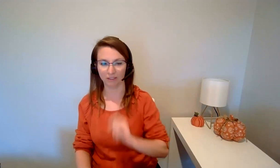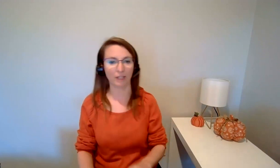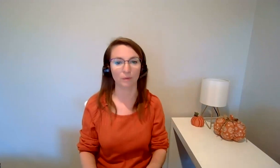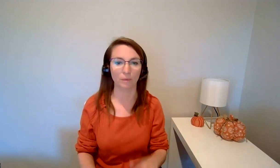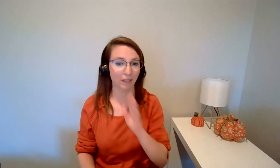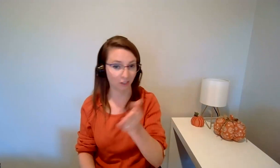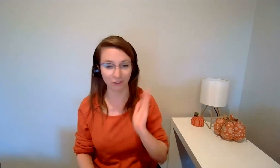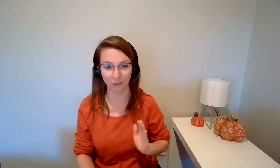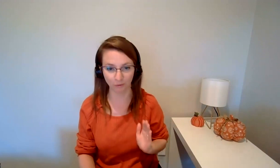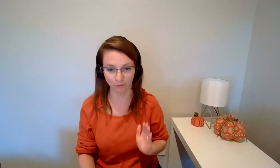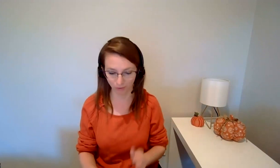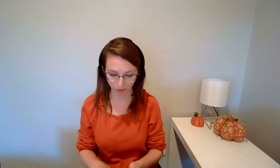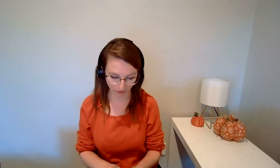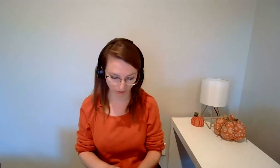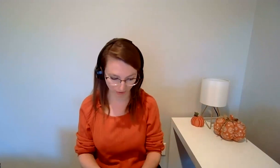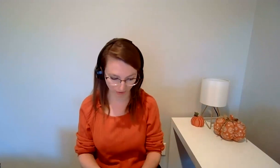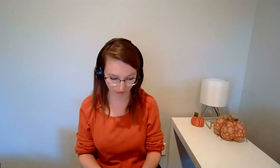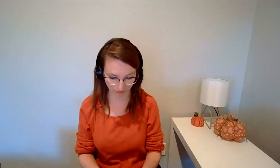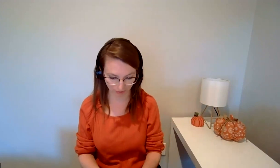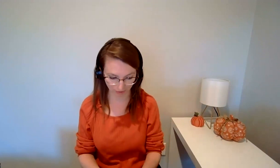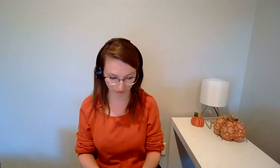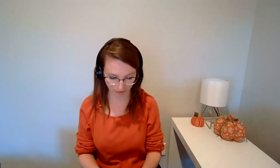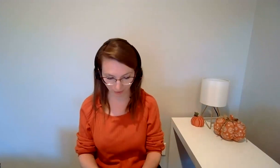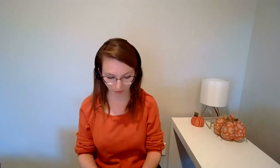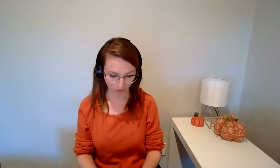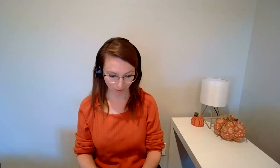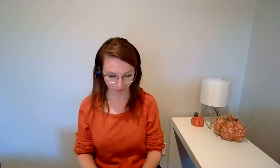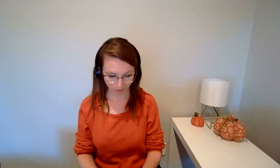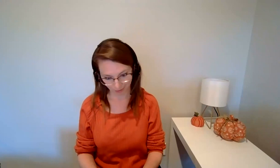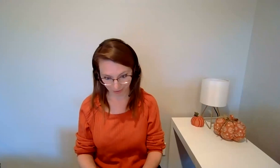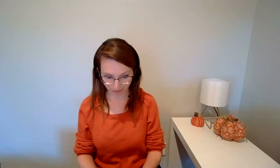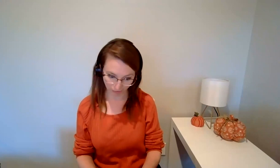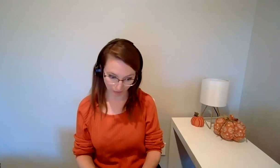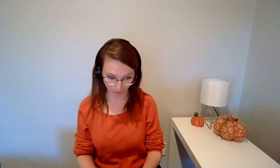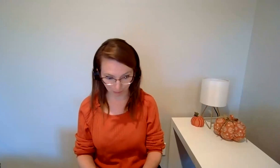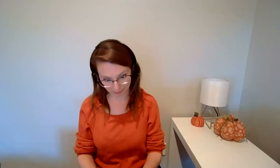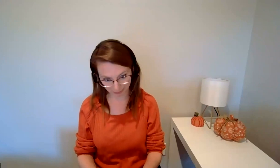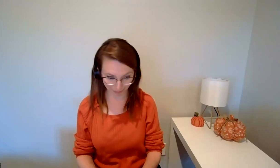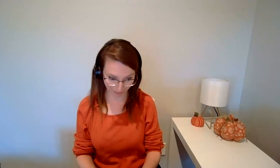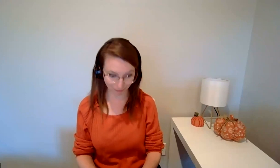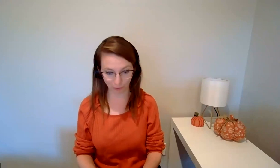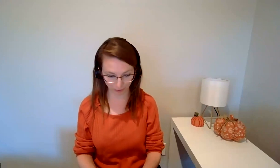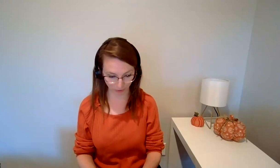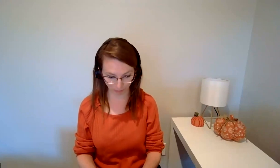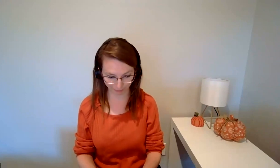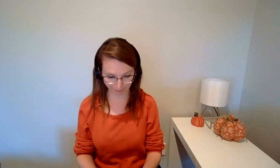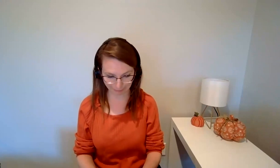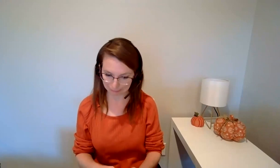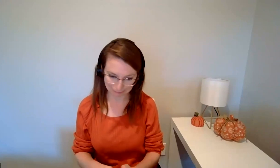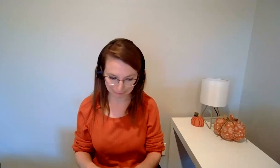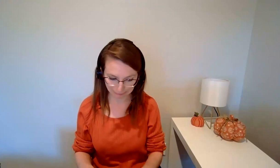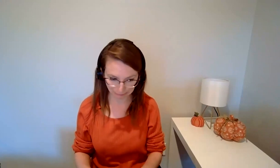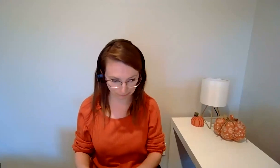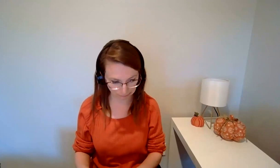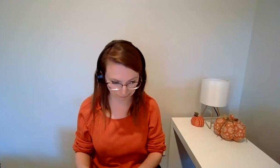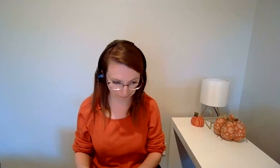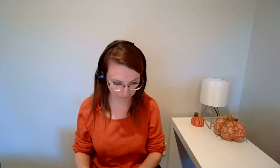Okay, so Ashley, you can go first. Let's see. Trying to see if I can come up with a different question, but